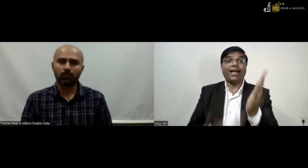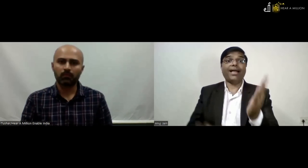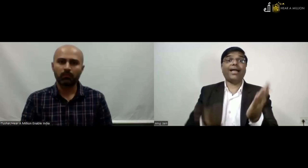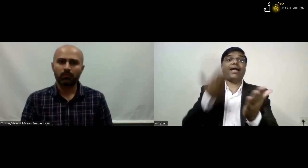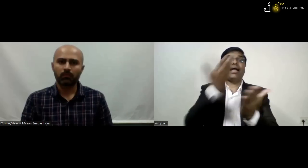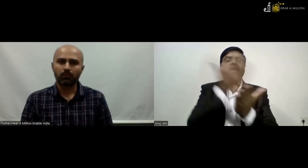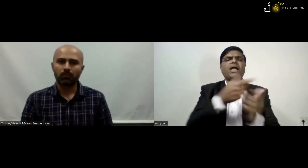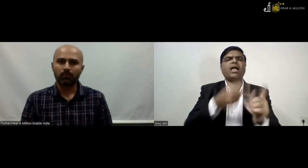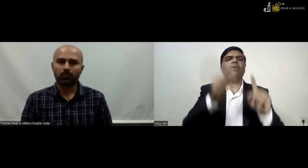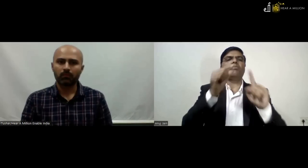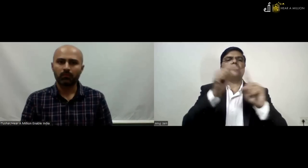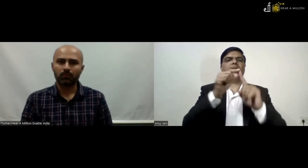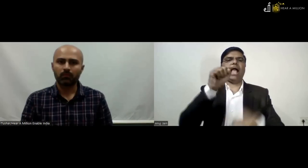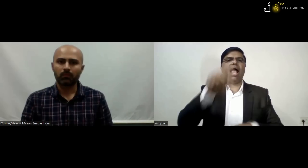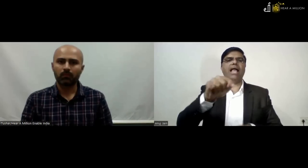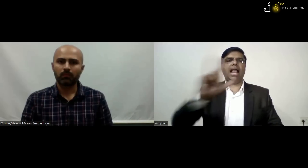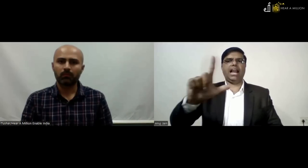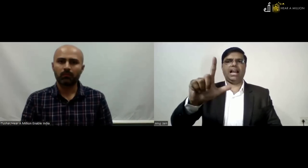states,